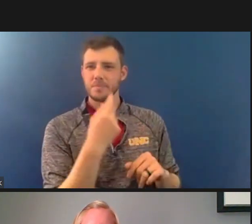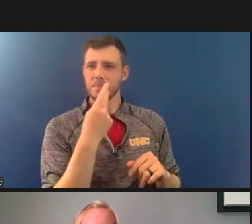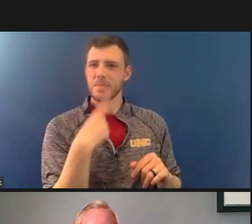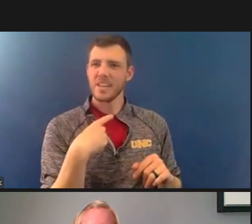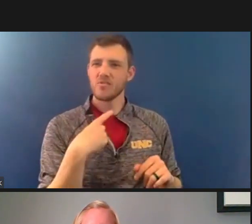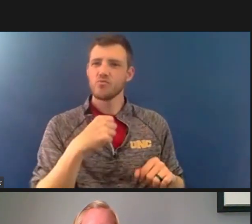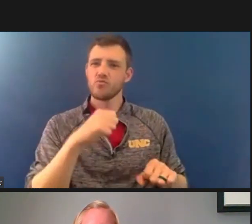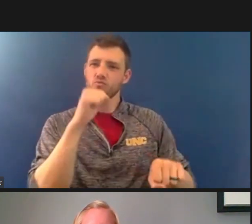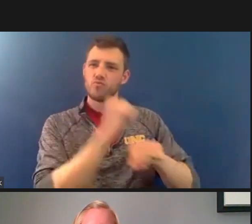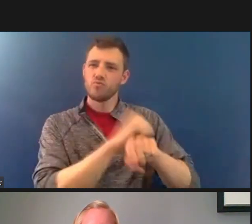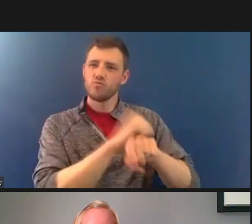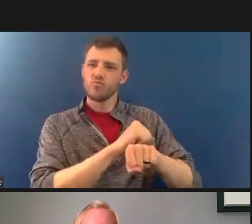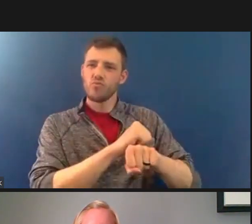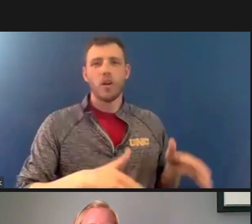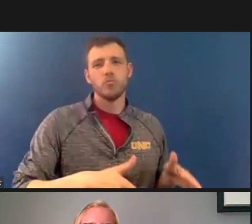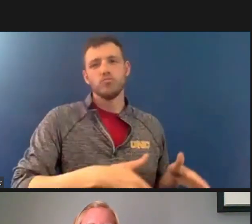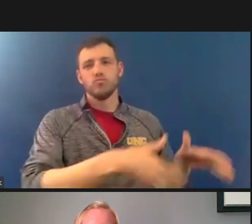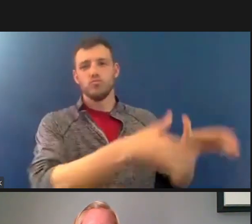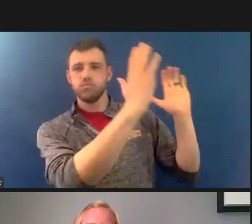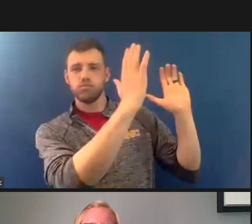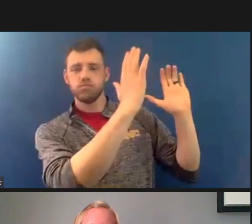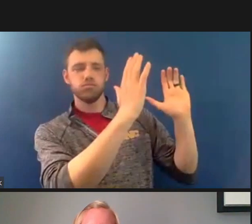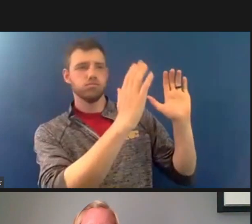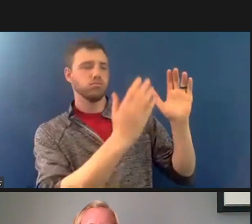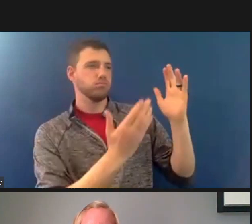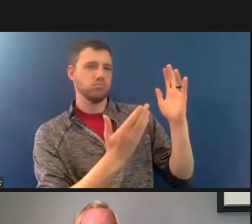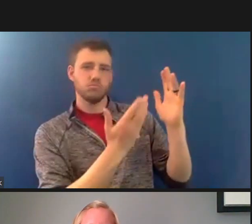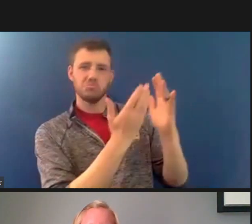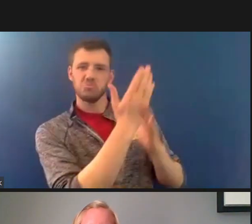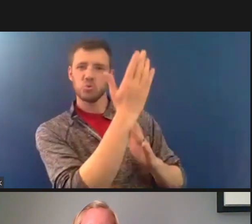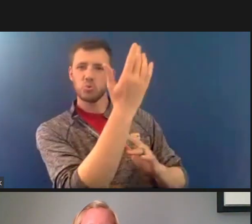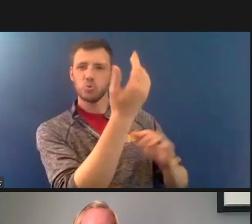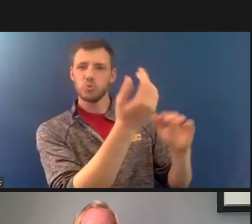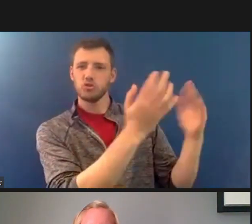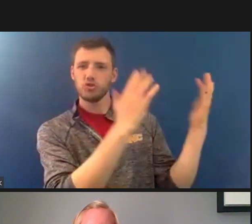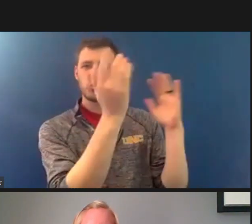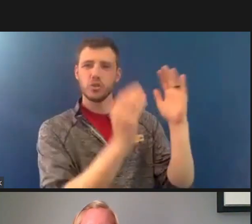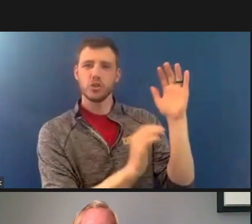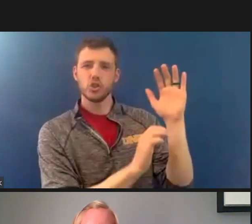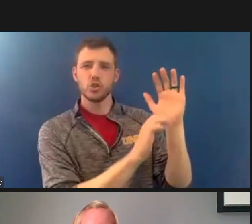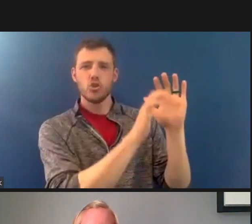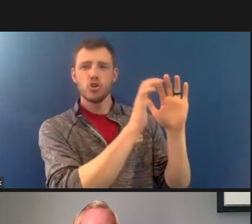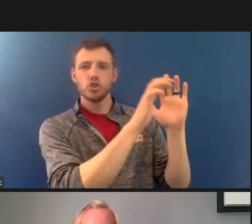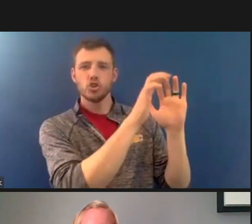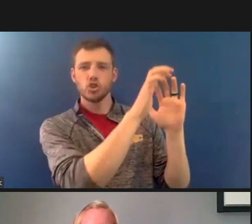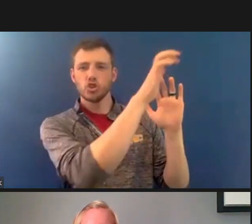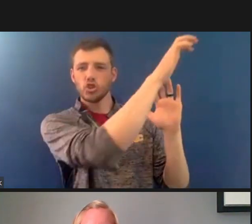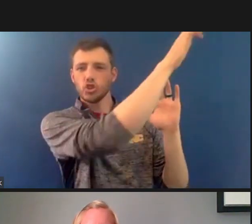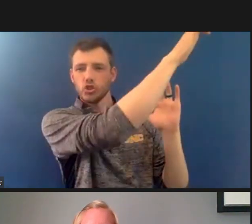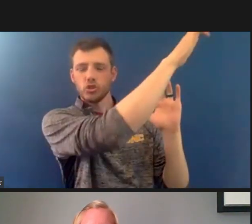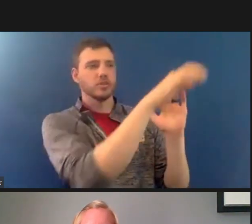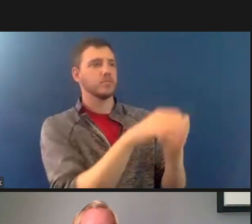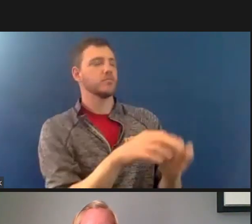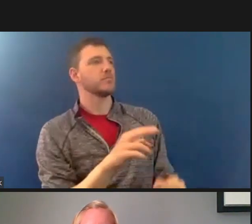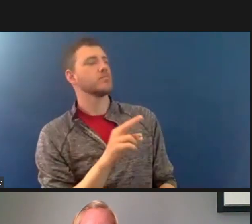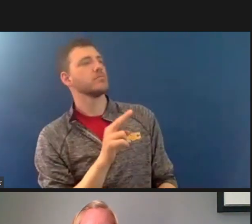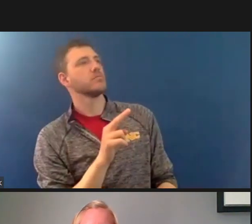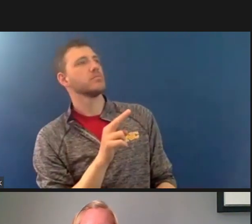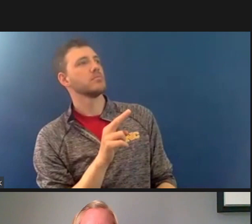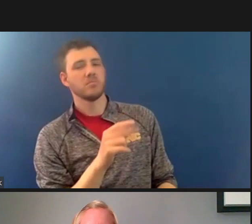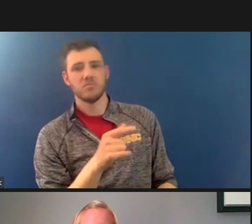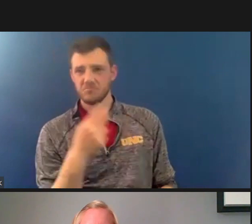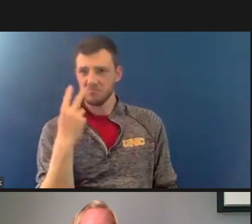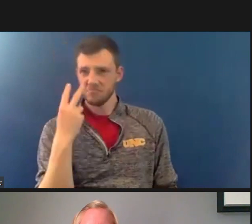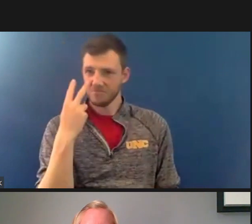granite thrust up uncompromisingly through forest and terrace and sand and lagoon to make a raised jetty 4 feet